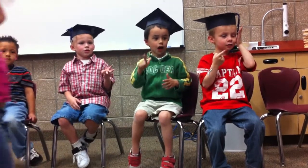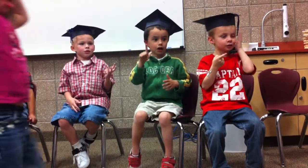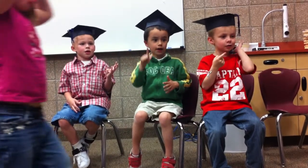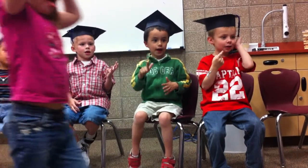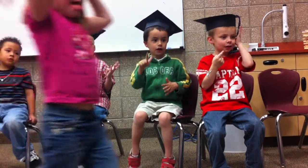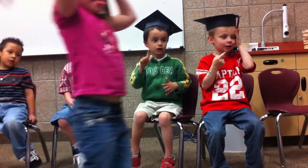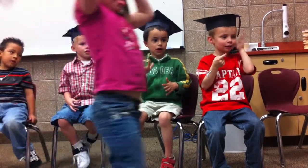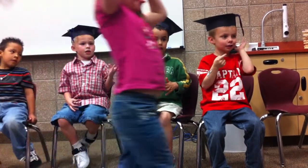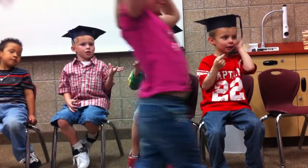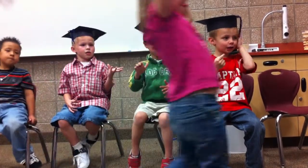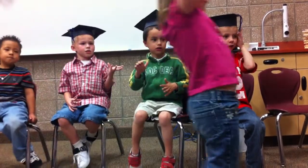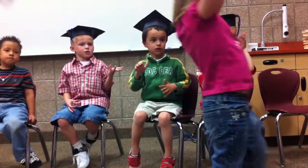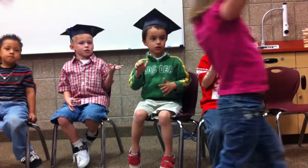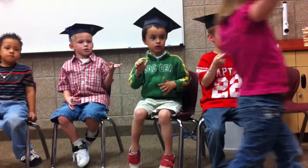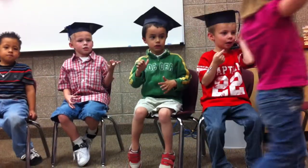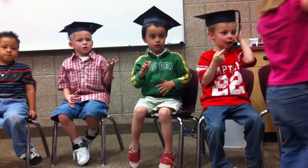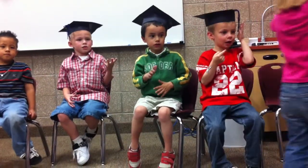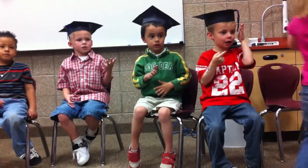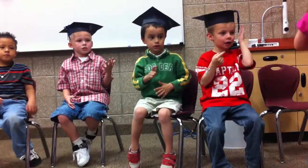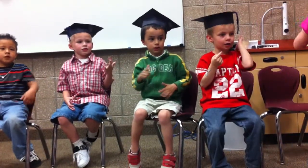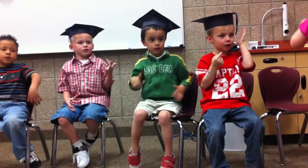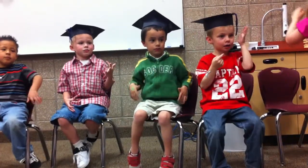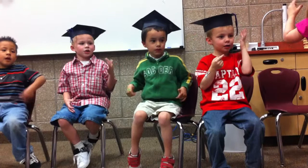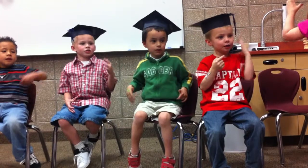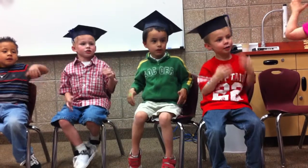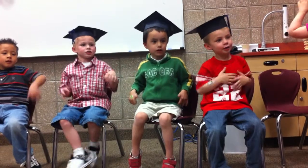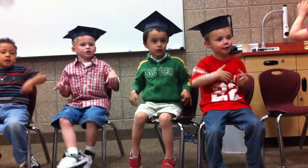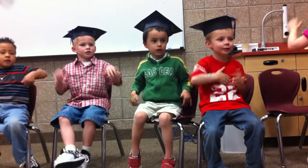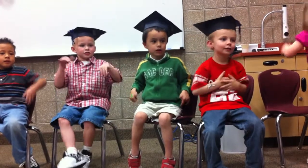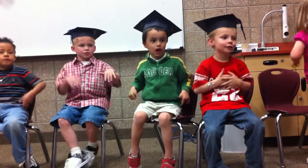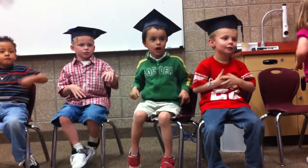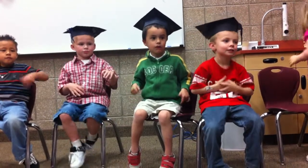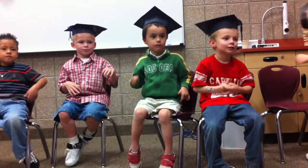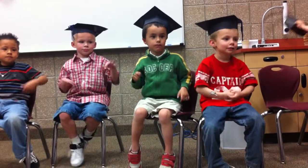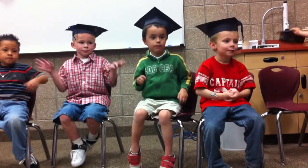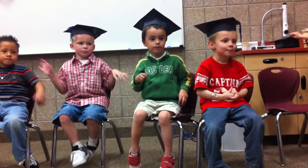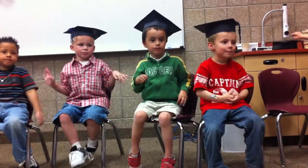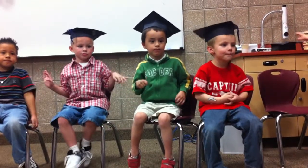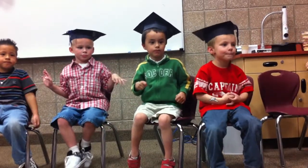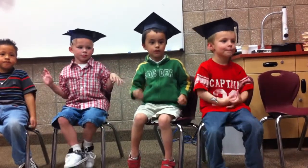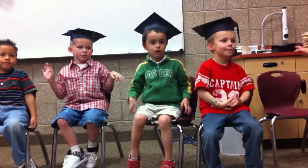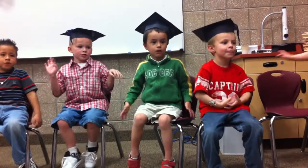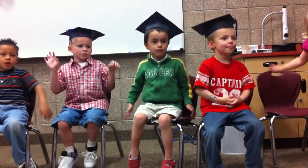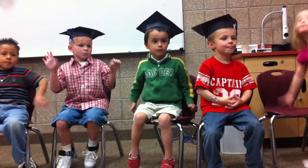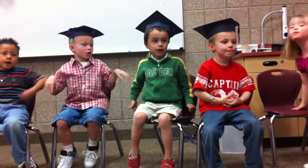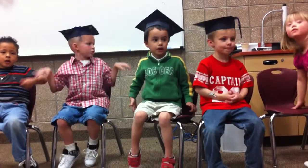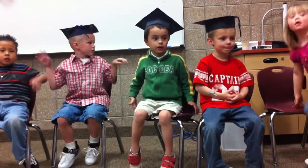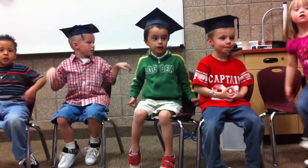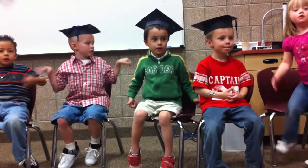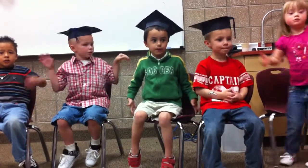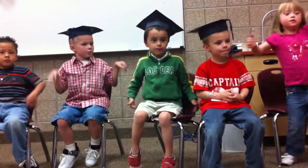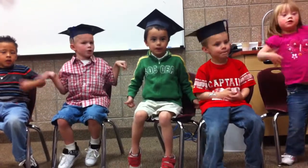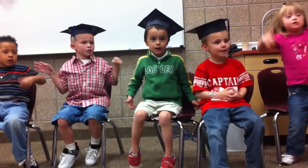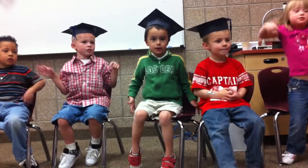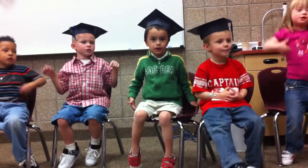l-l-l. Monkey, monkey, m-m-m. Monkey, monkey,